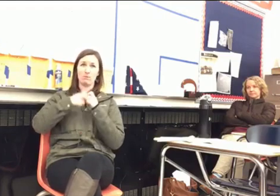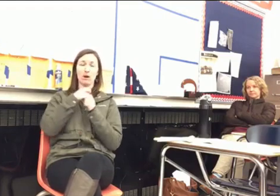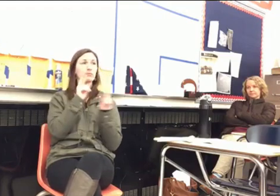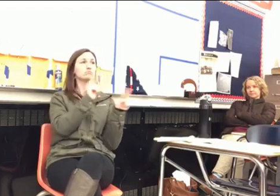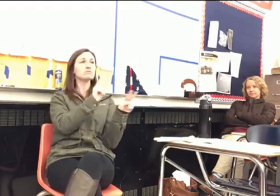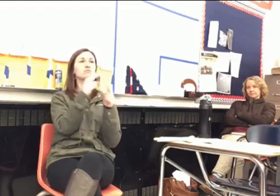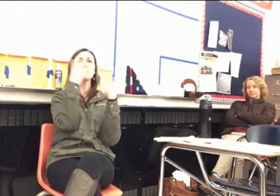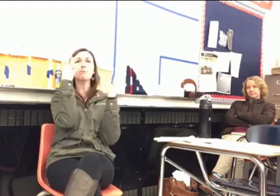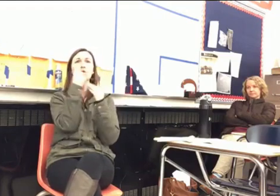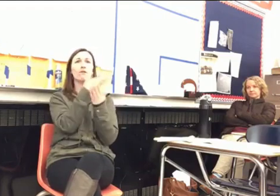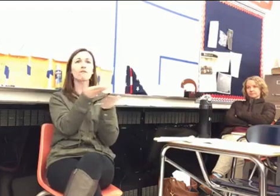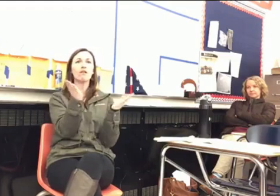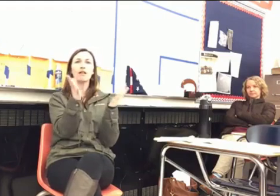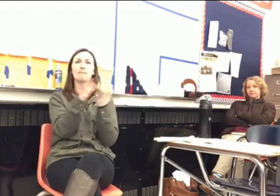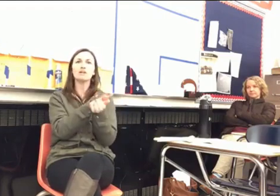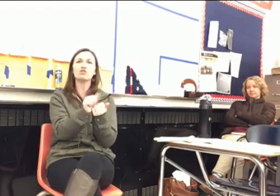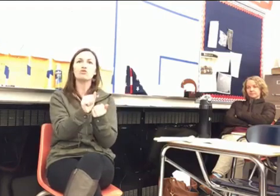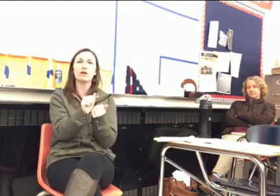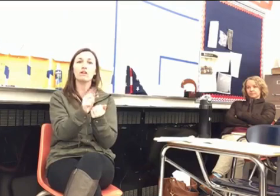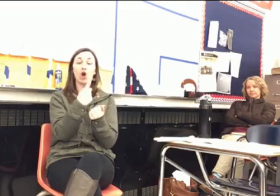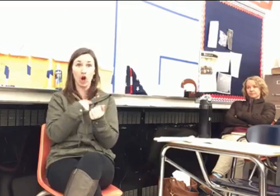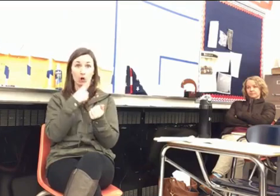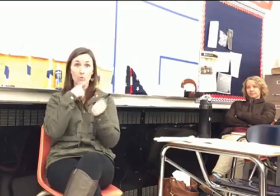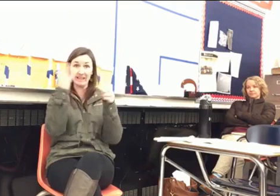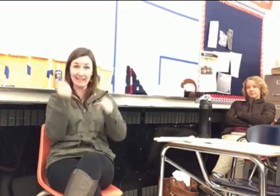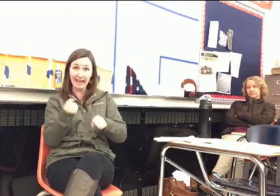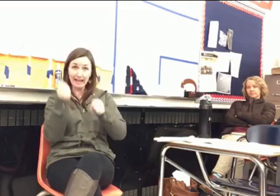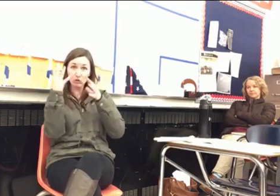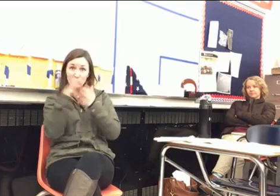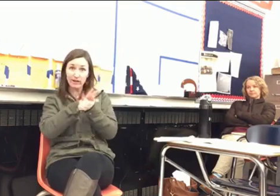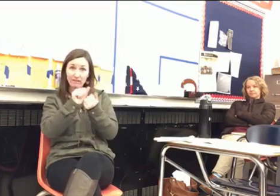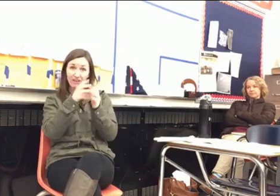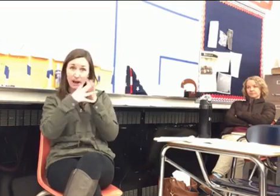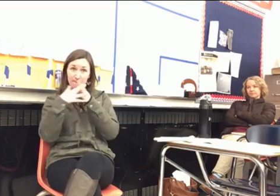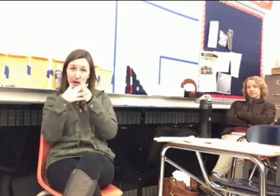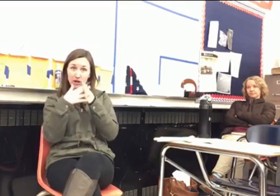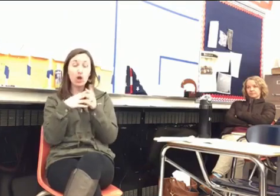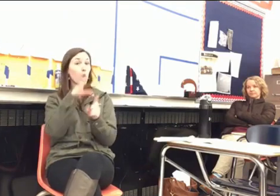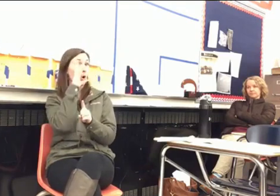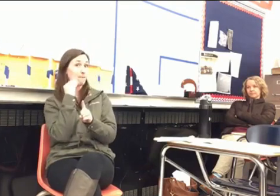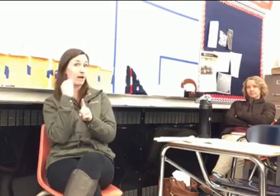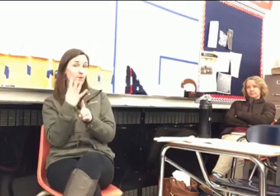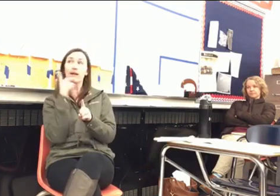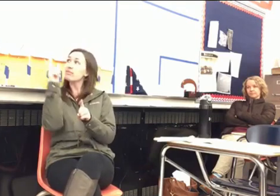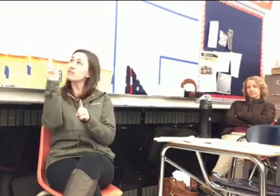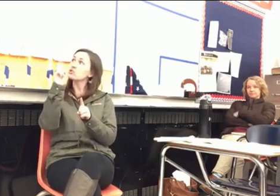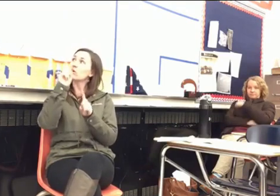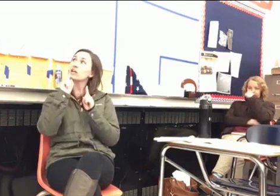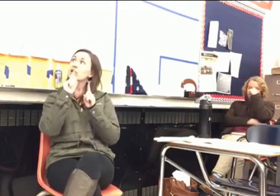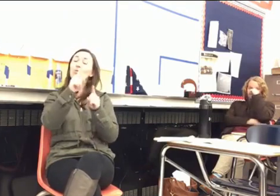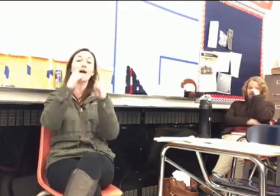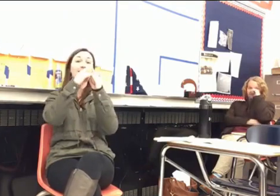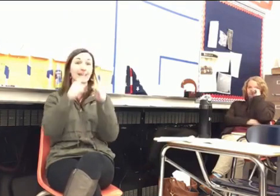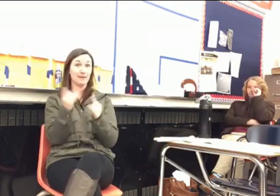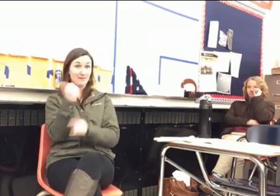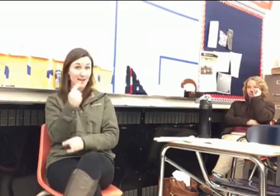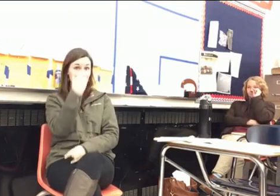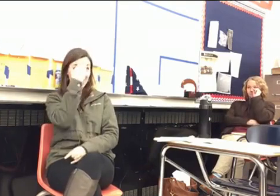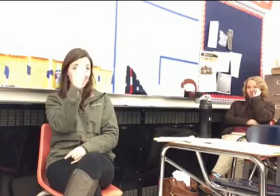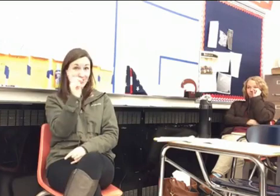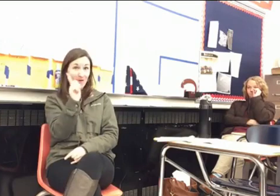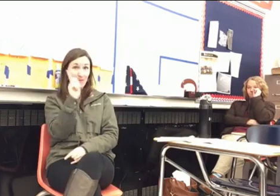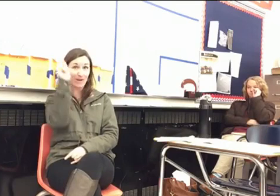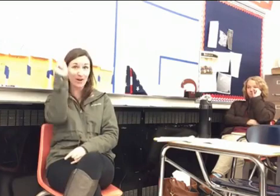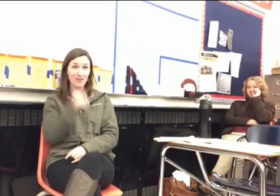being destroyed. Are we getting rid of America? By the way, this is where he went camping. Anybody know where this is at?